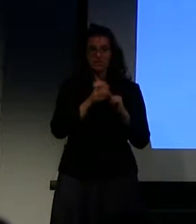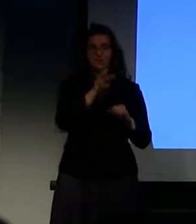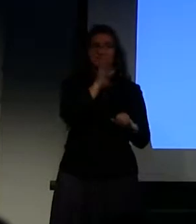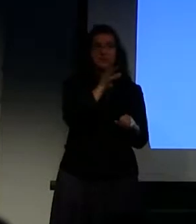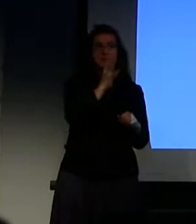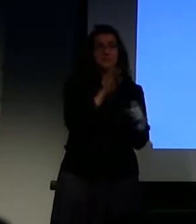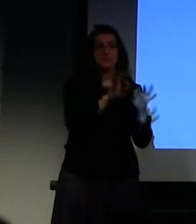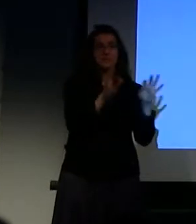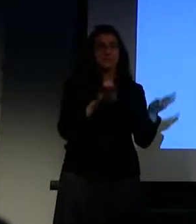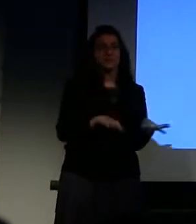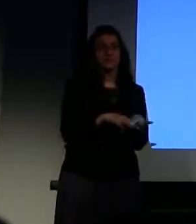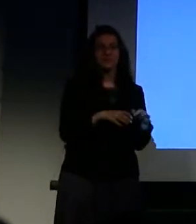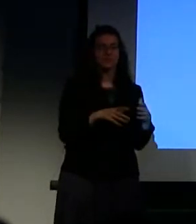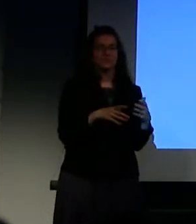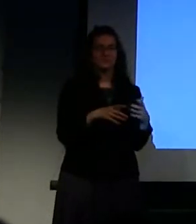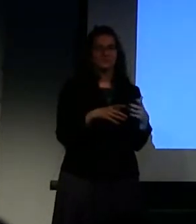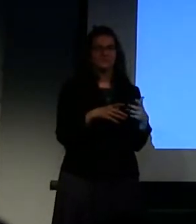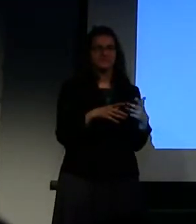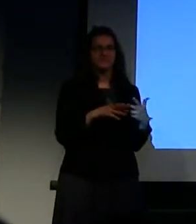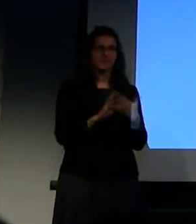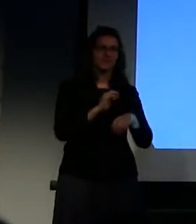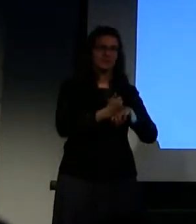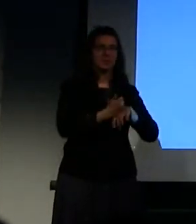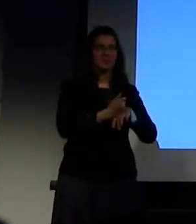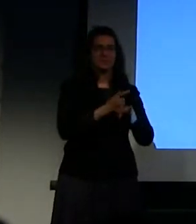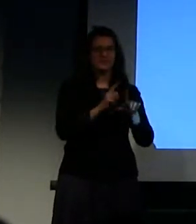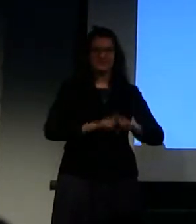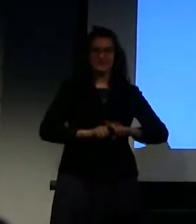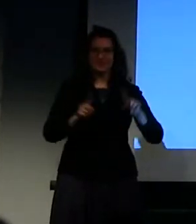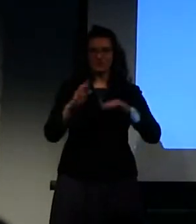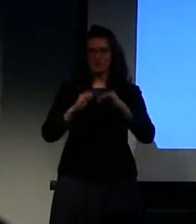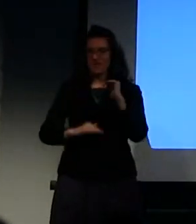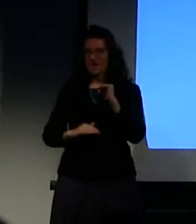different than the form of the actual on the written page.